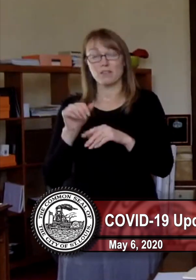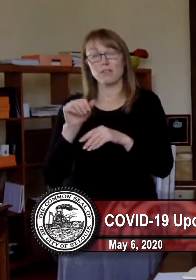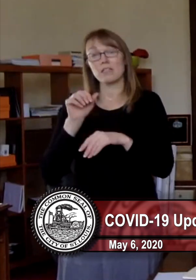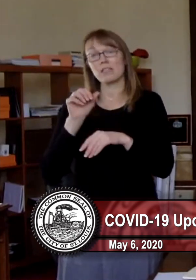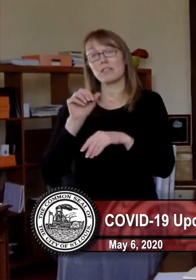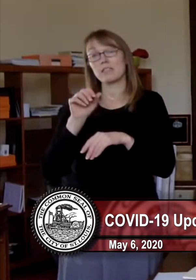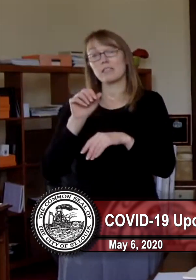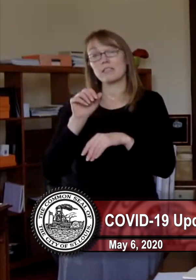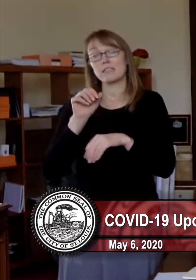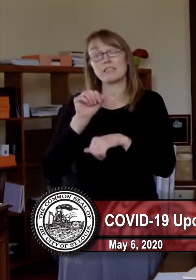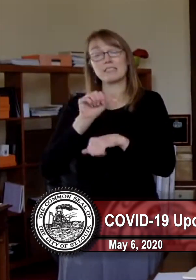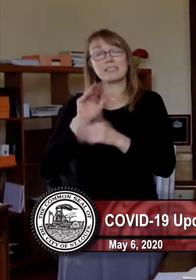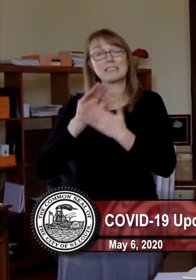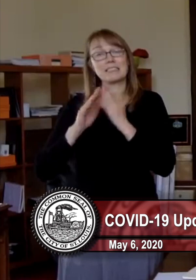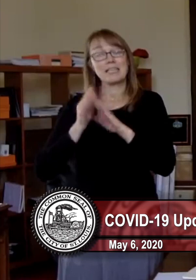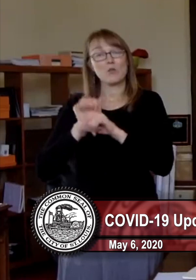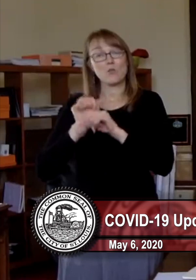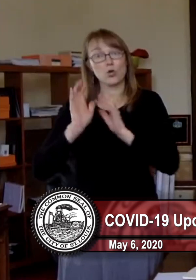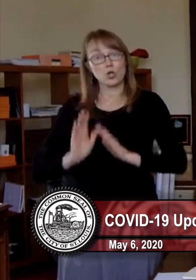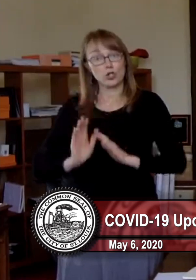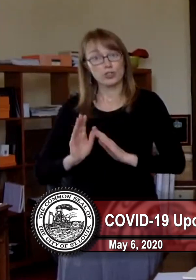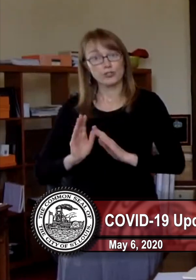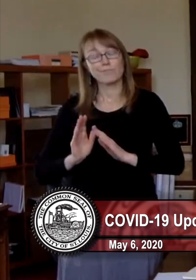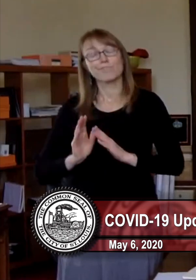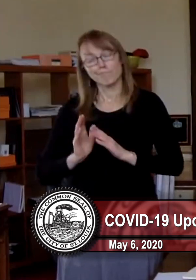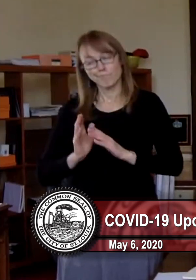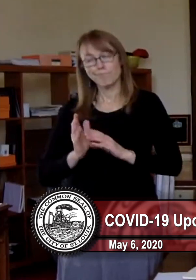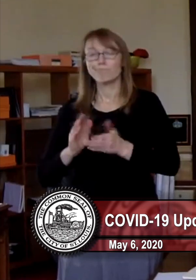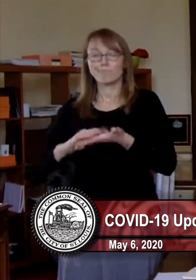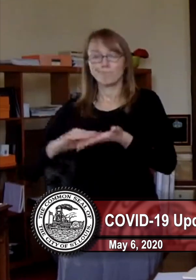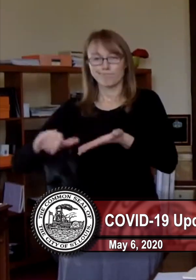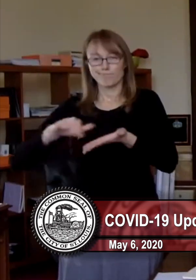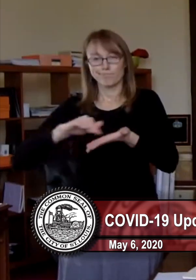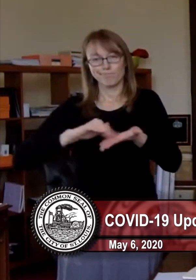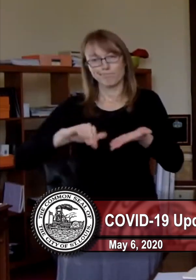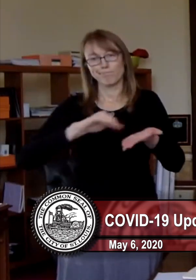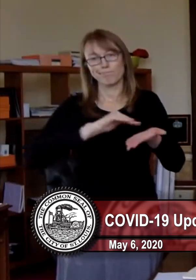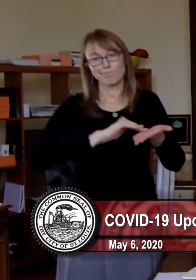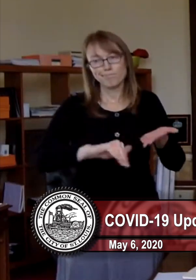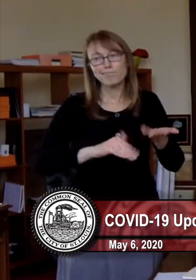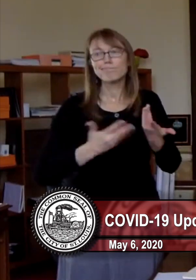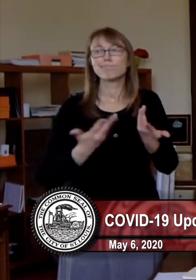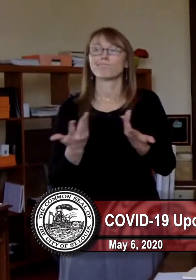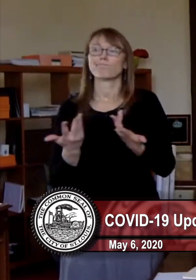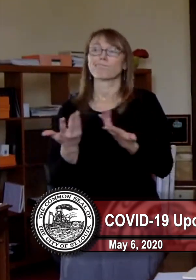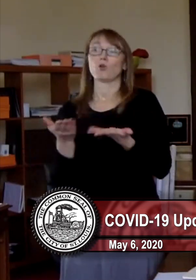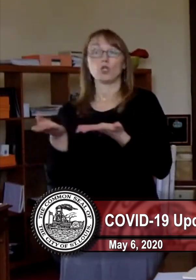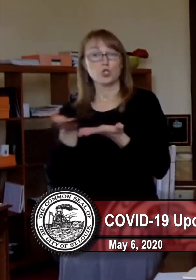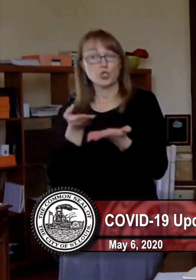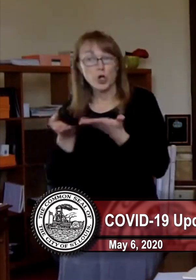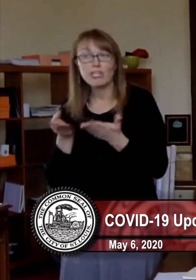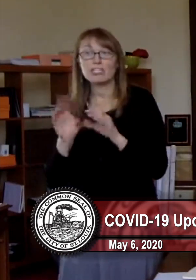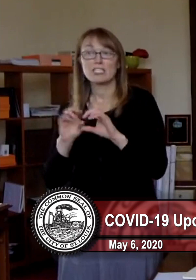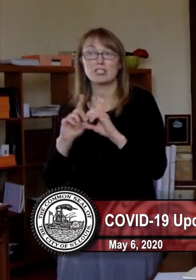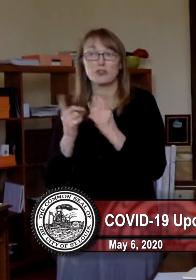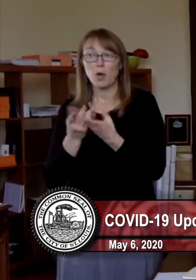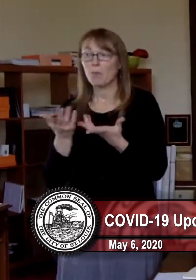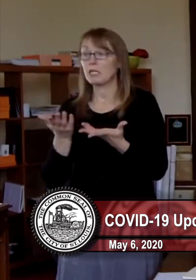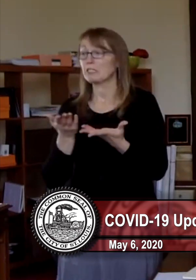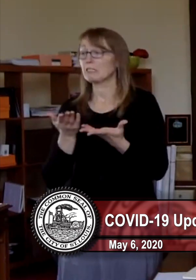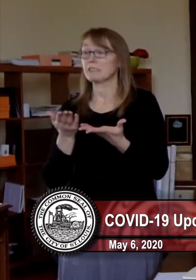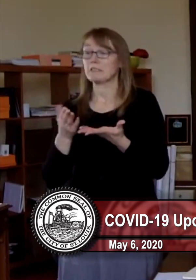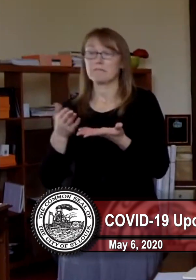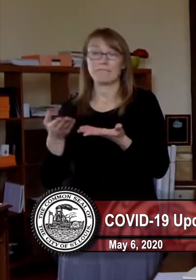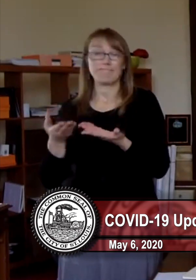we're trying very hard at this point to avoid that. Kimberly is watching, Mayor, and her question is